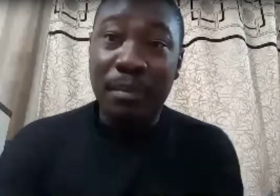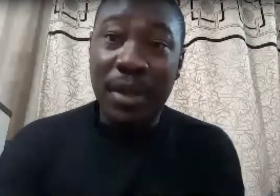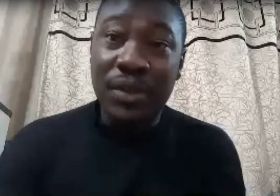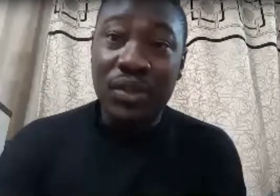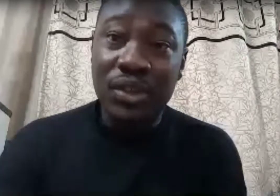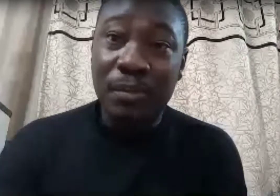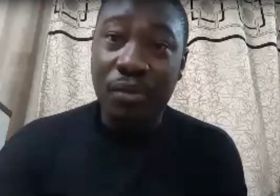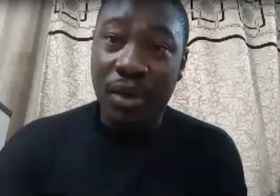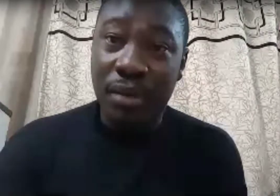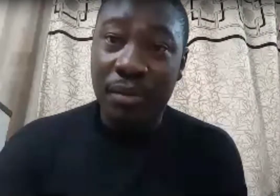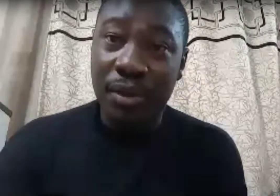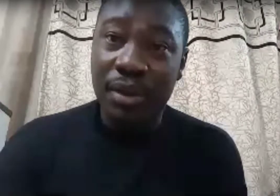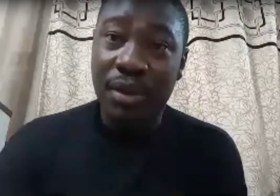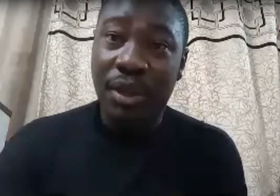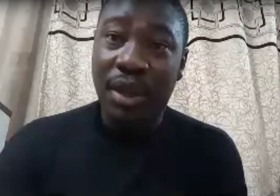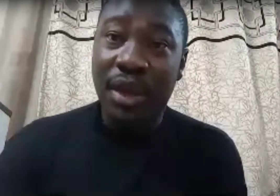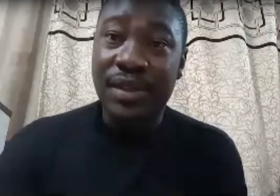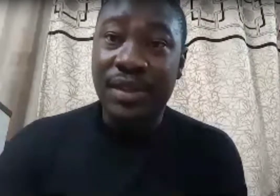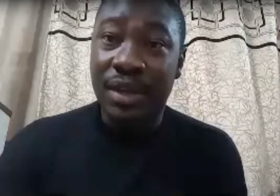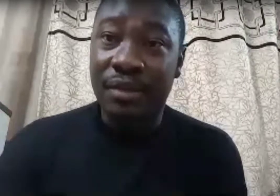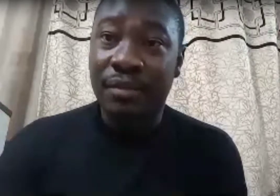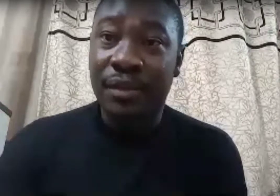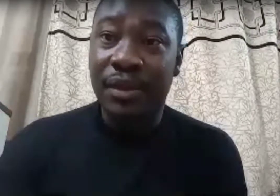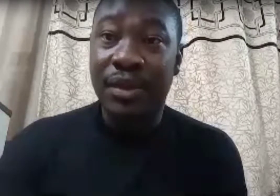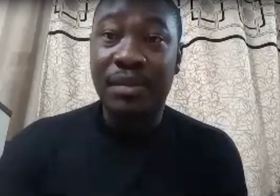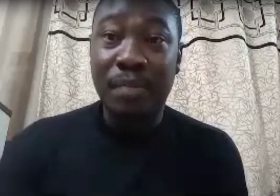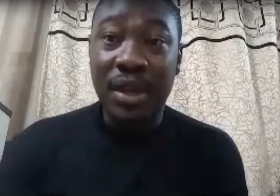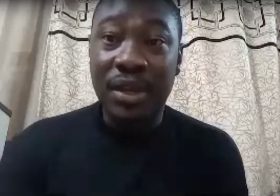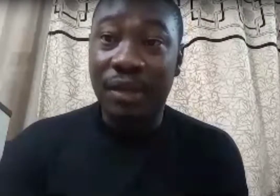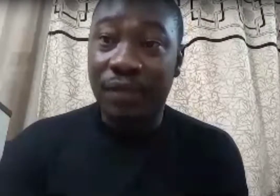you. See, this mentorship program, it's